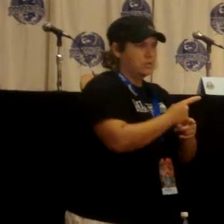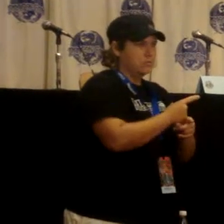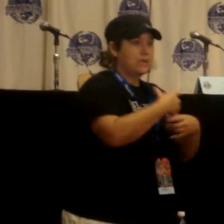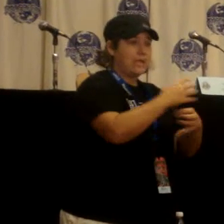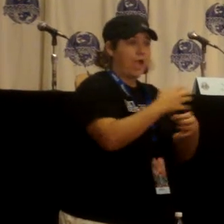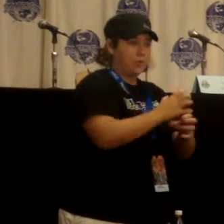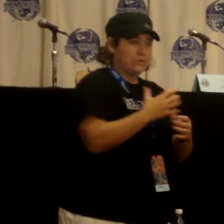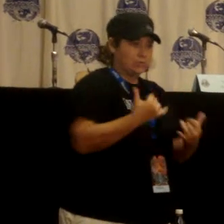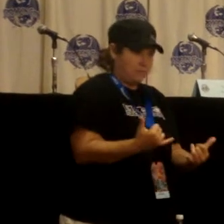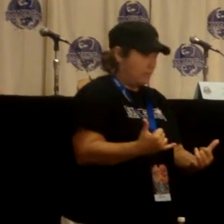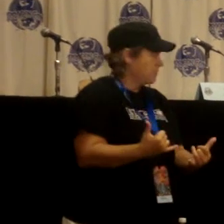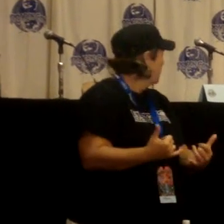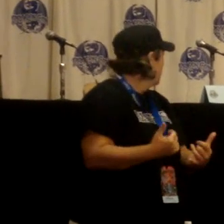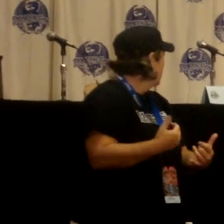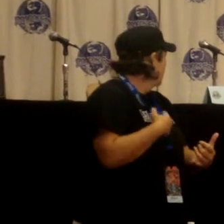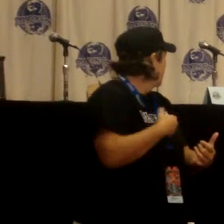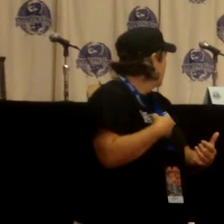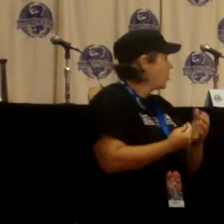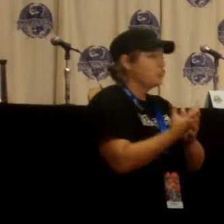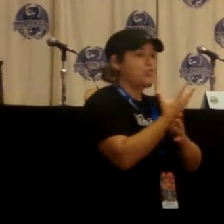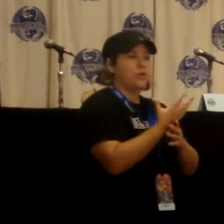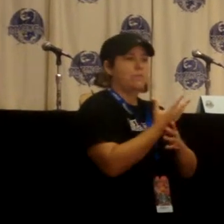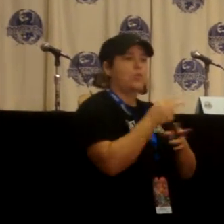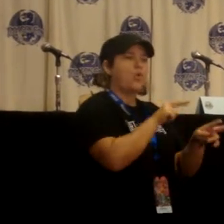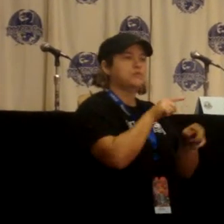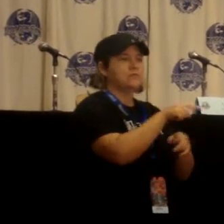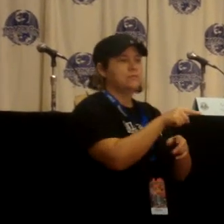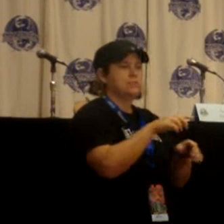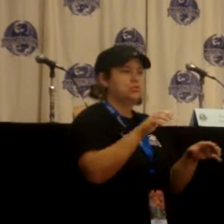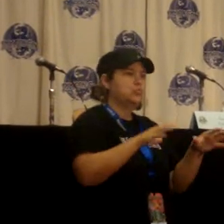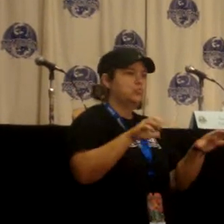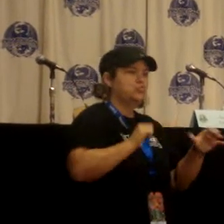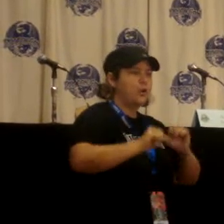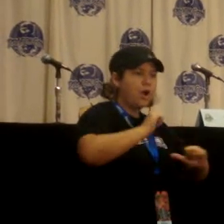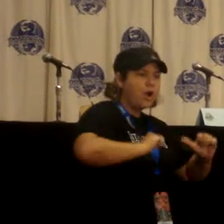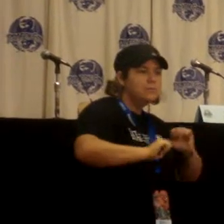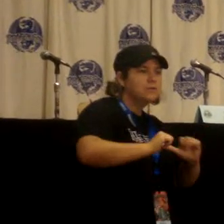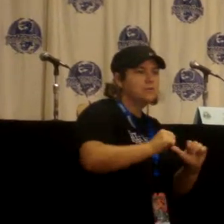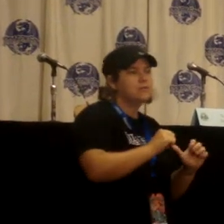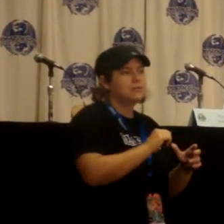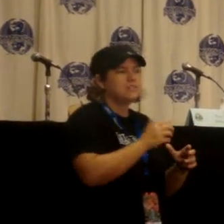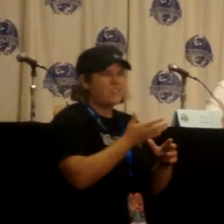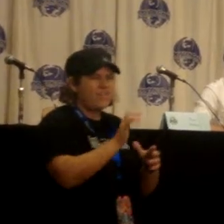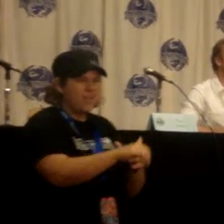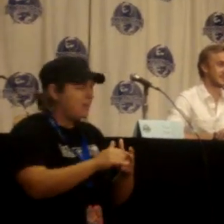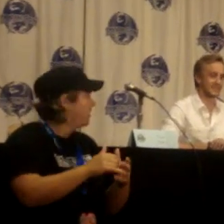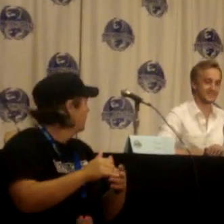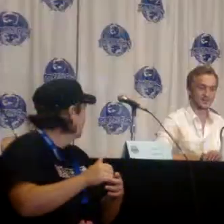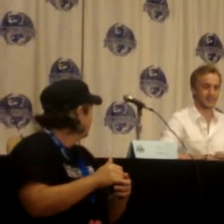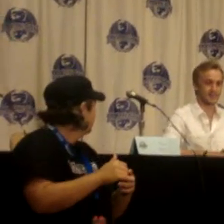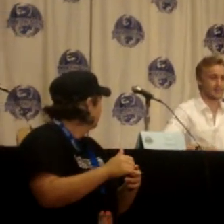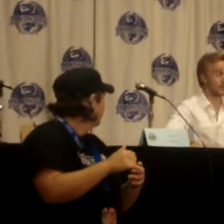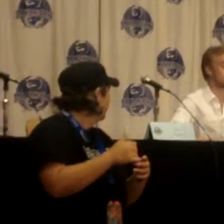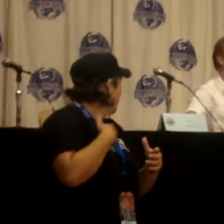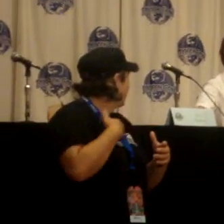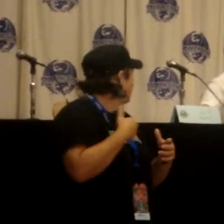now, I grew up watching him do his sort of drama productions, amateur drama productions like Carousel and Bugsy Malone and stuff like that. So